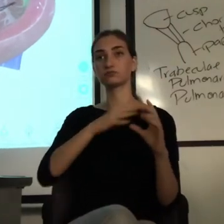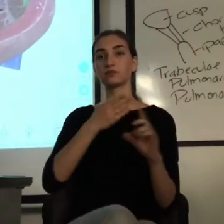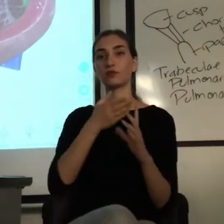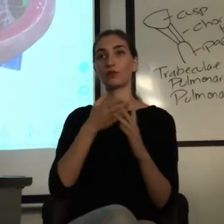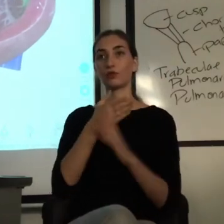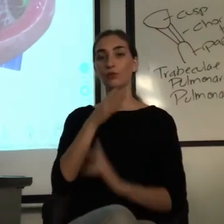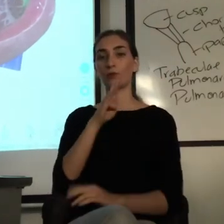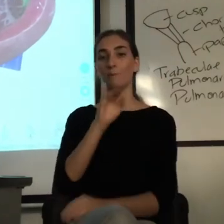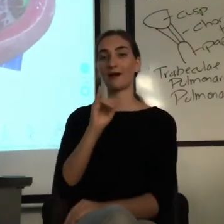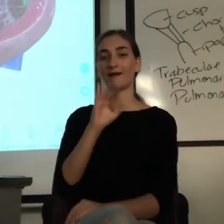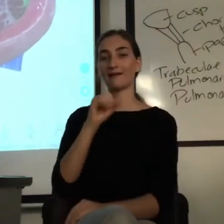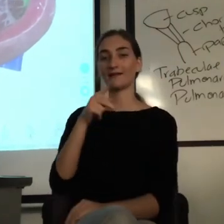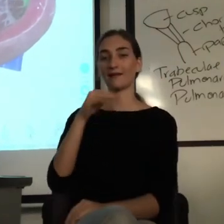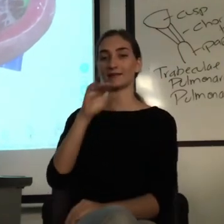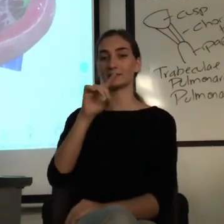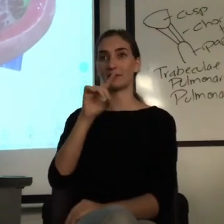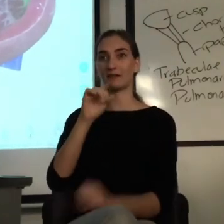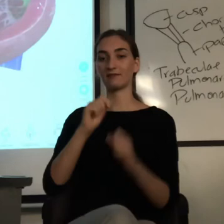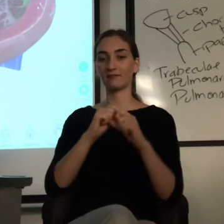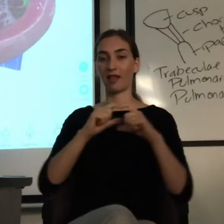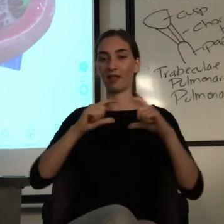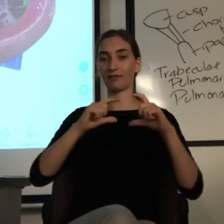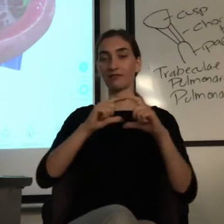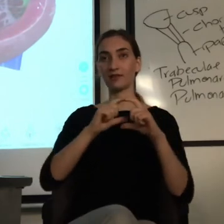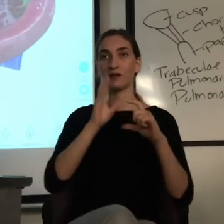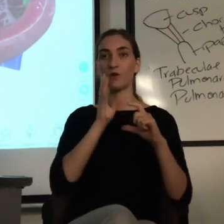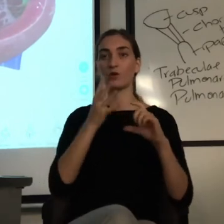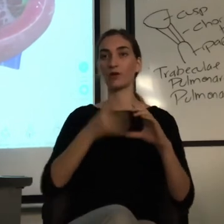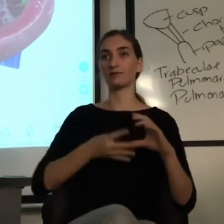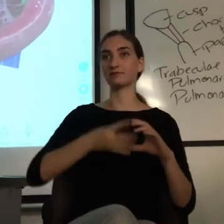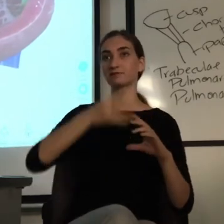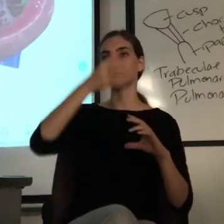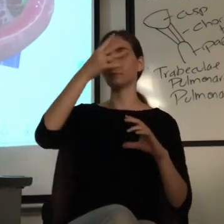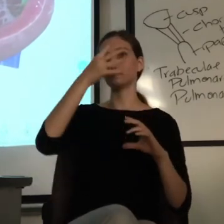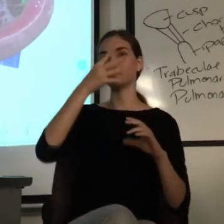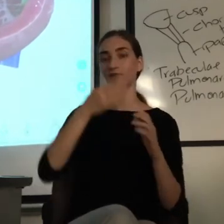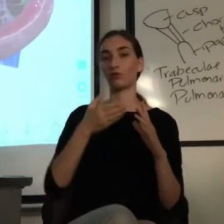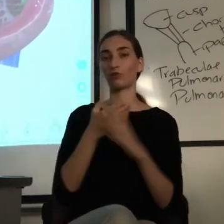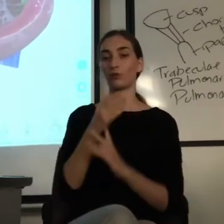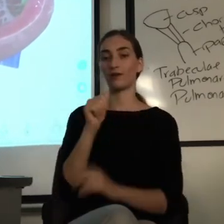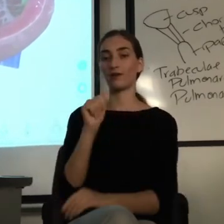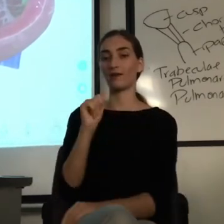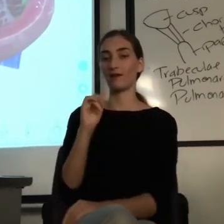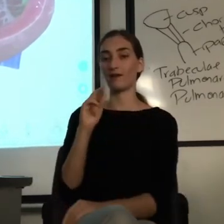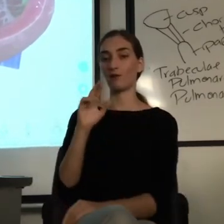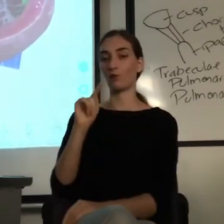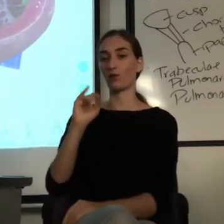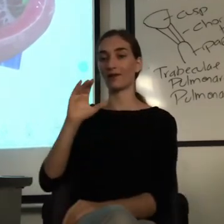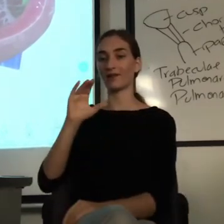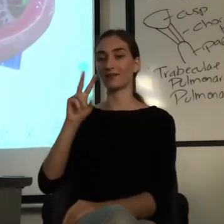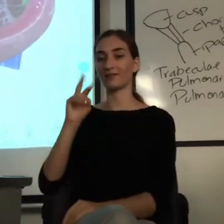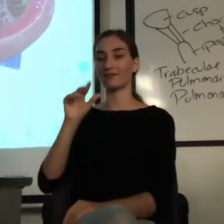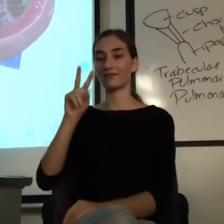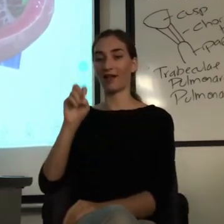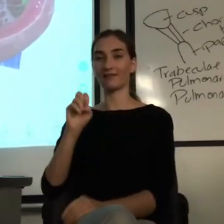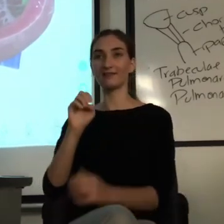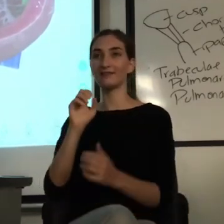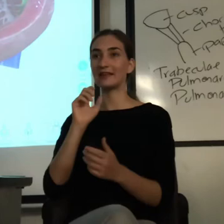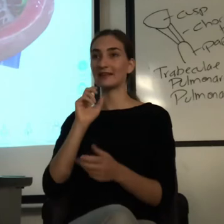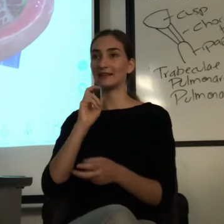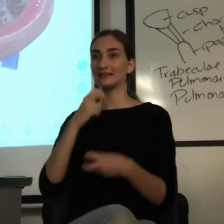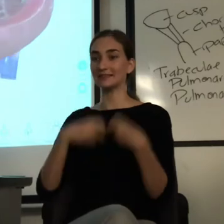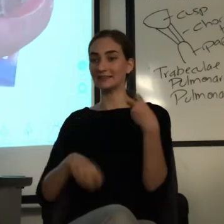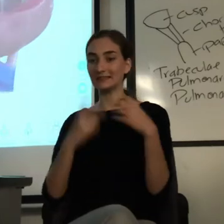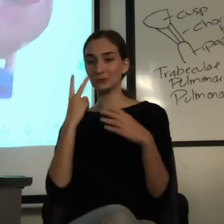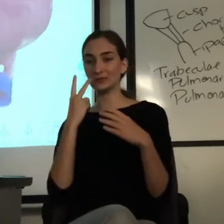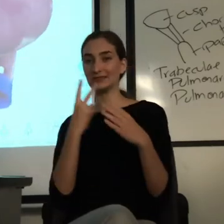Okay, it's going to flow, and it's going to flow up and out there through the aortic valve. Hard to see. It's out of sight right now.